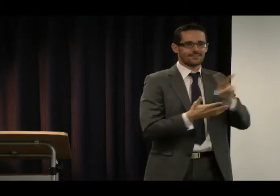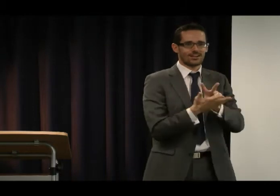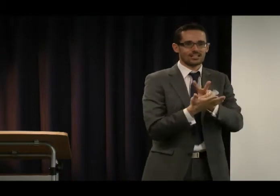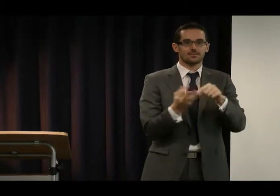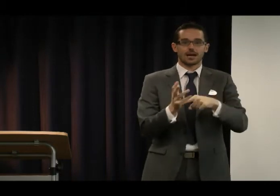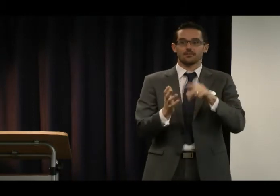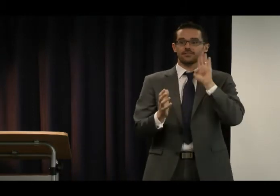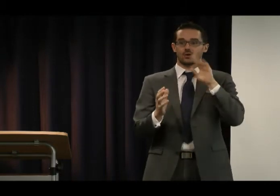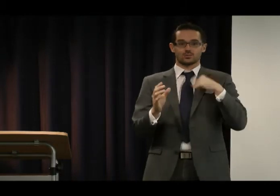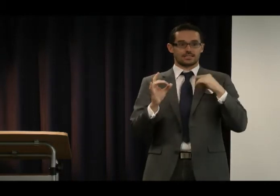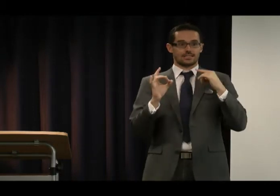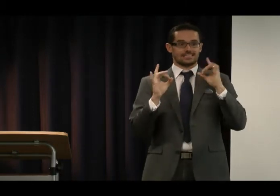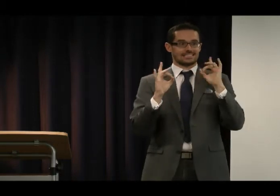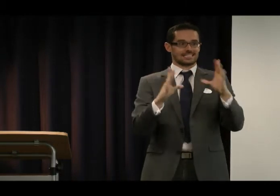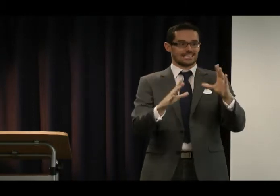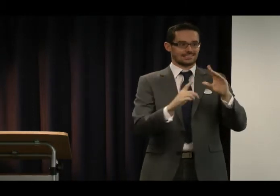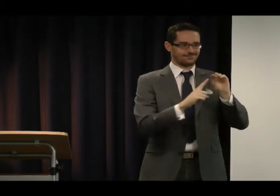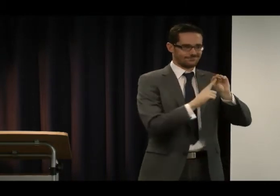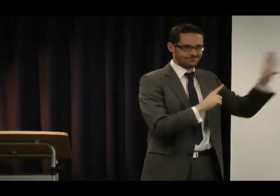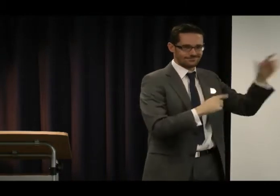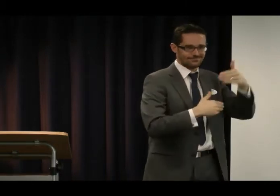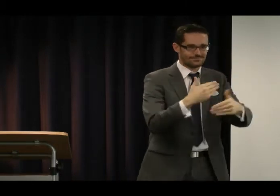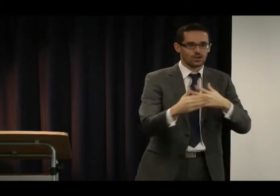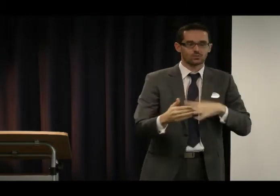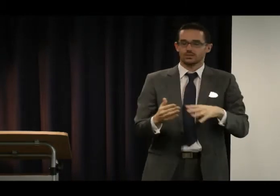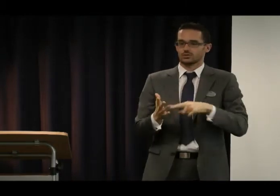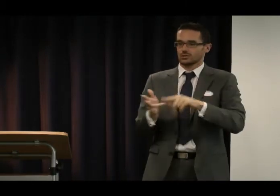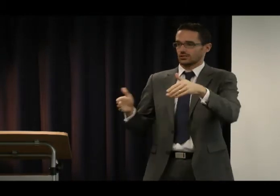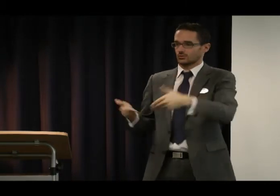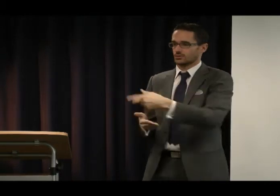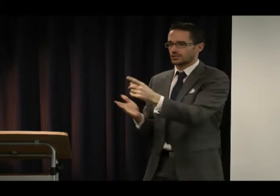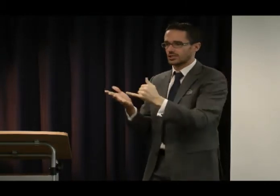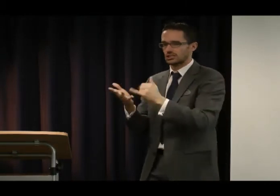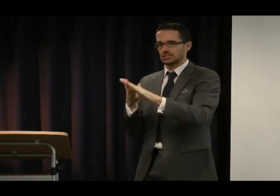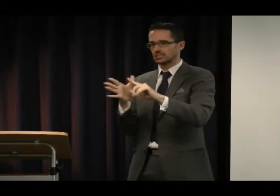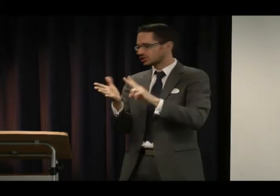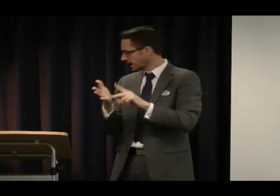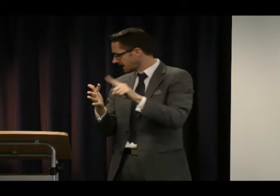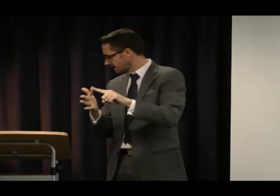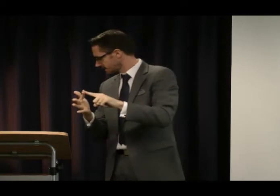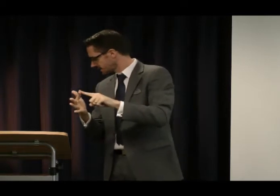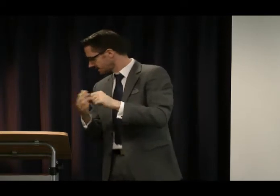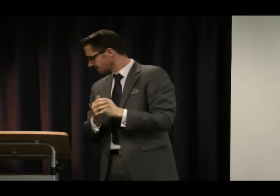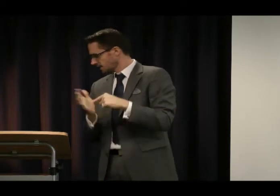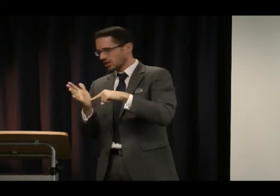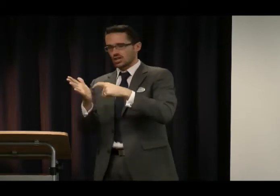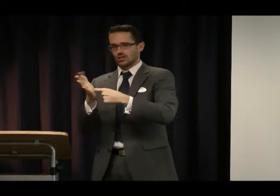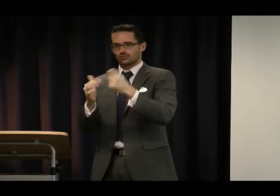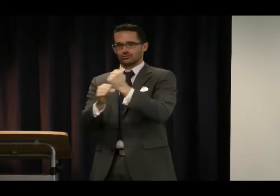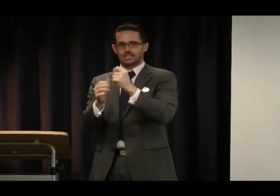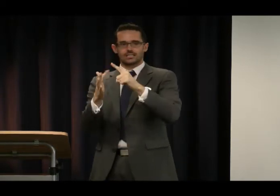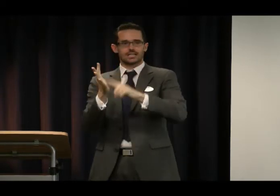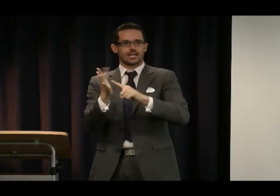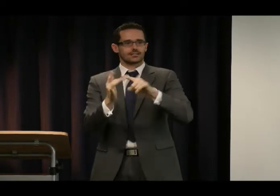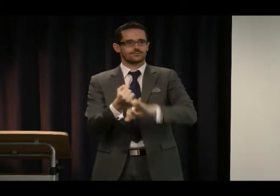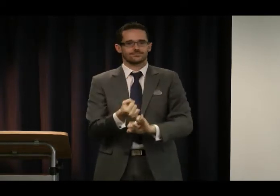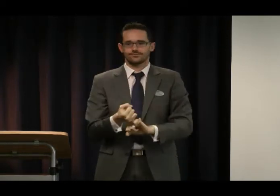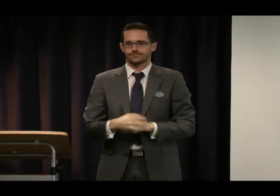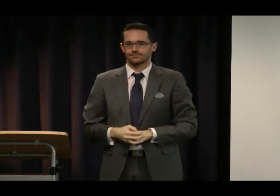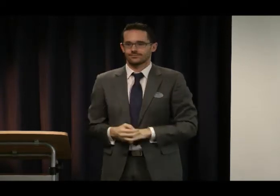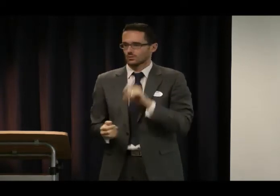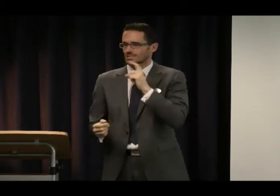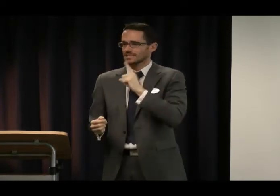I'm sure you're very excited to watch the video, but before we do that, I'd like to introduce you to Shane